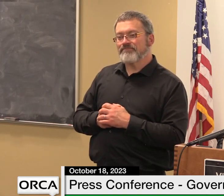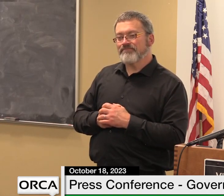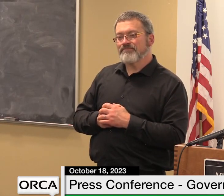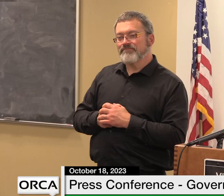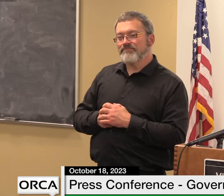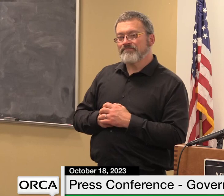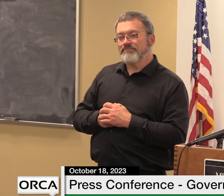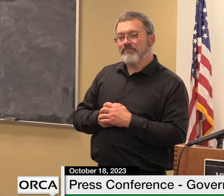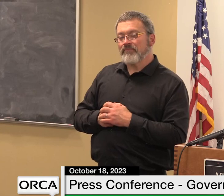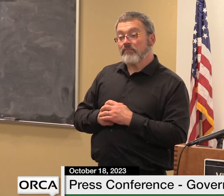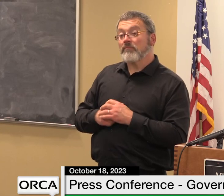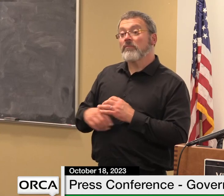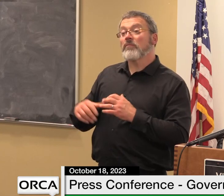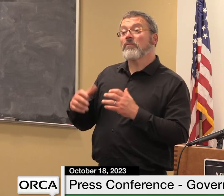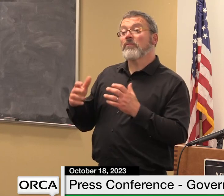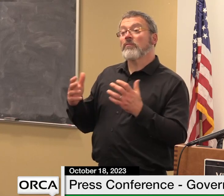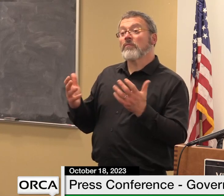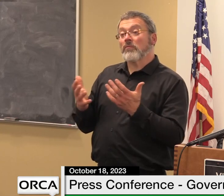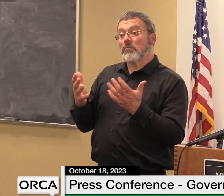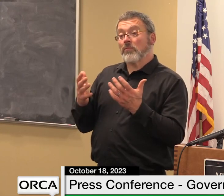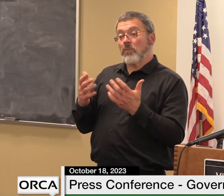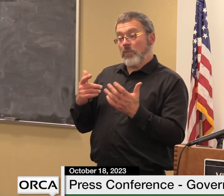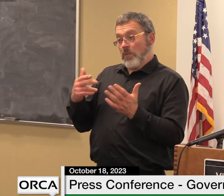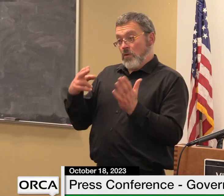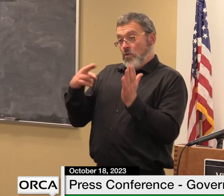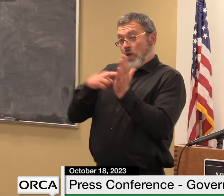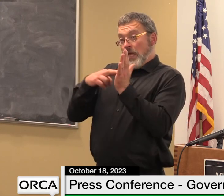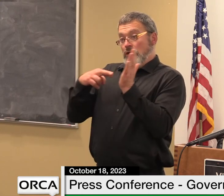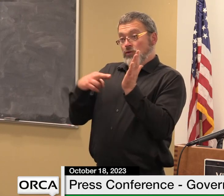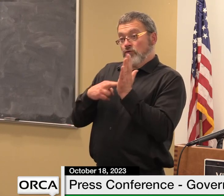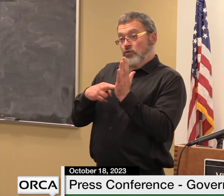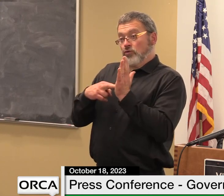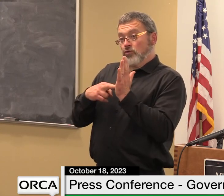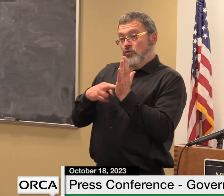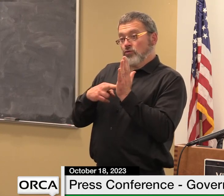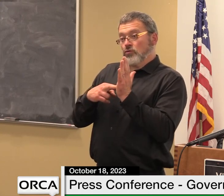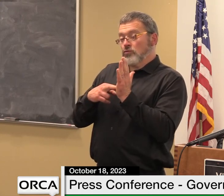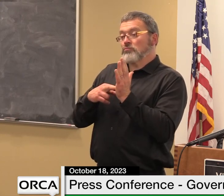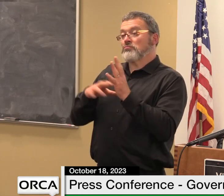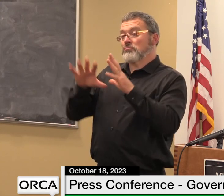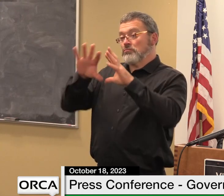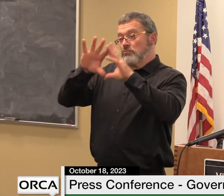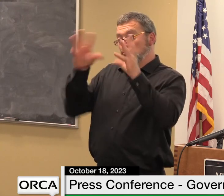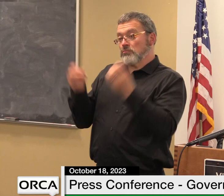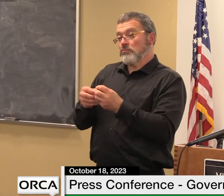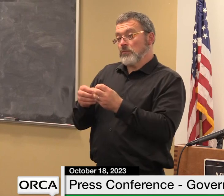So the actual valid registrations, so 6,165 is the total people that have applied,